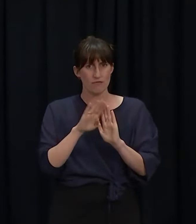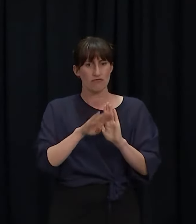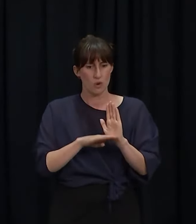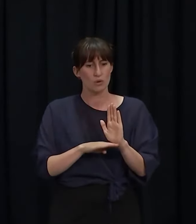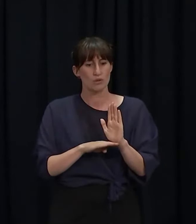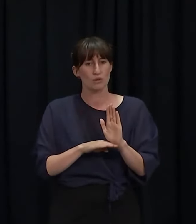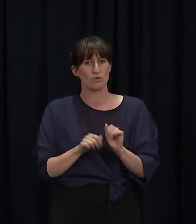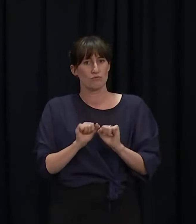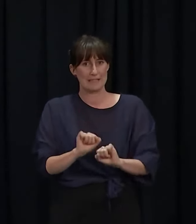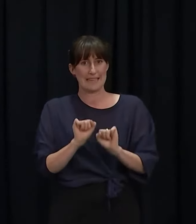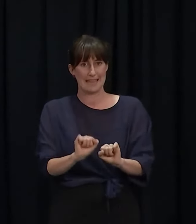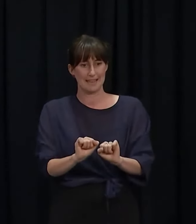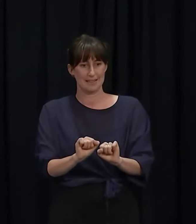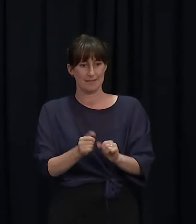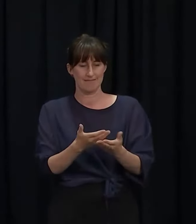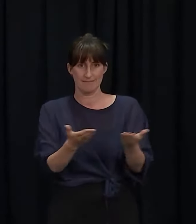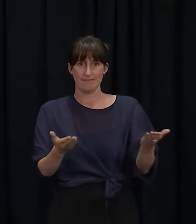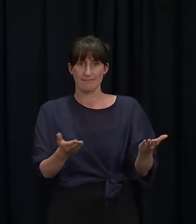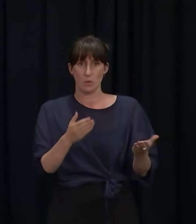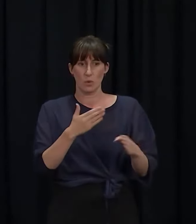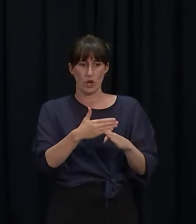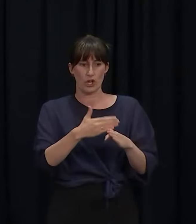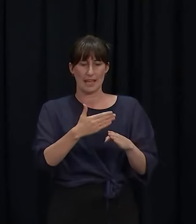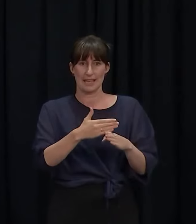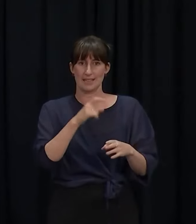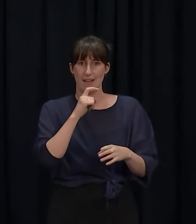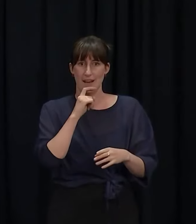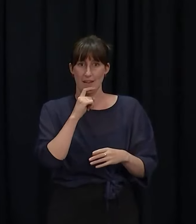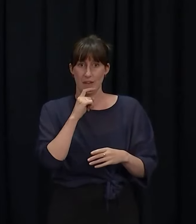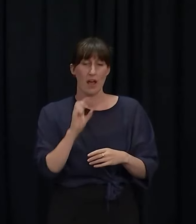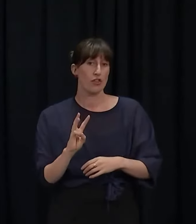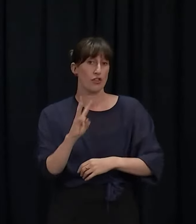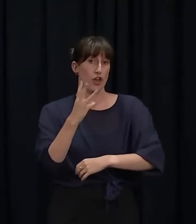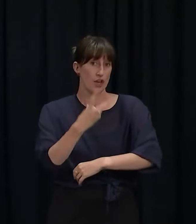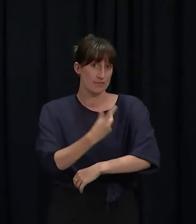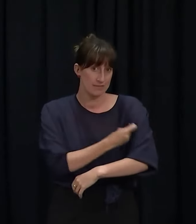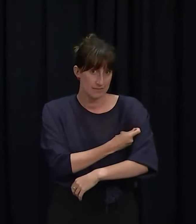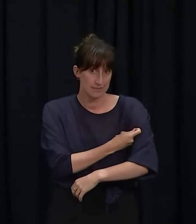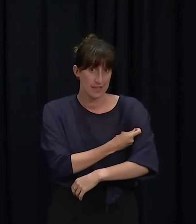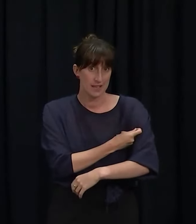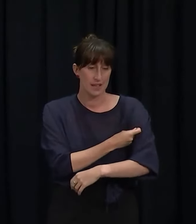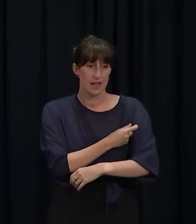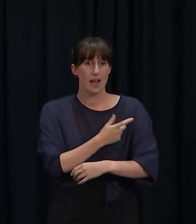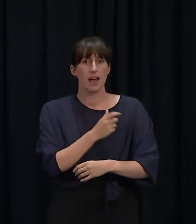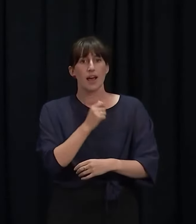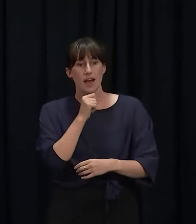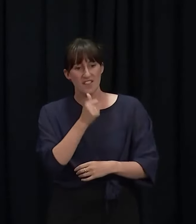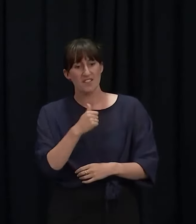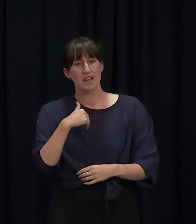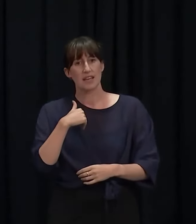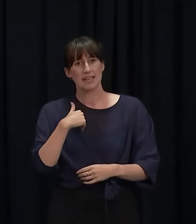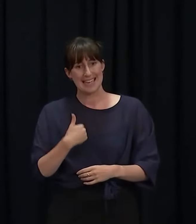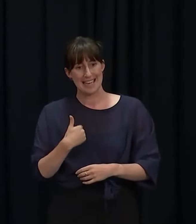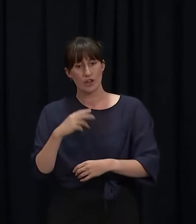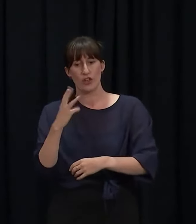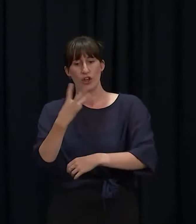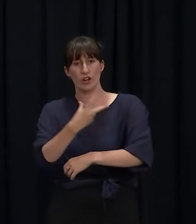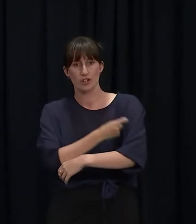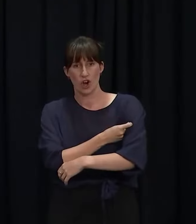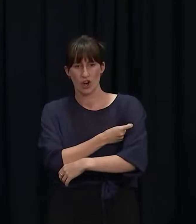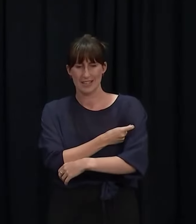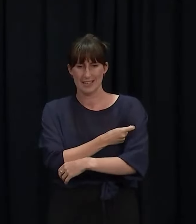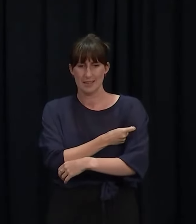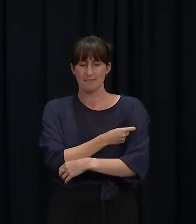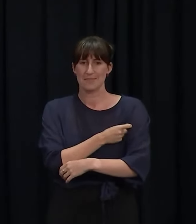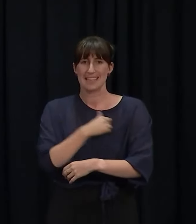protect workers. Boosters, and of course workers can be able to take leave to get a booster paid. These